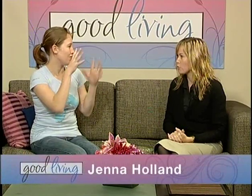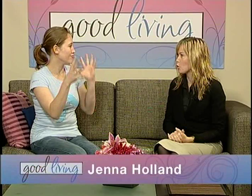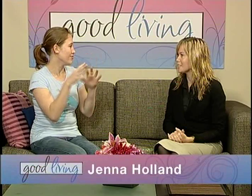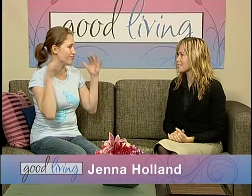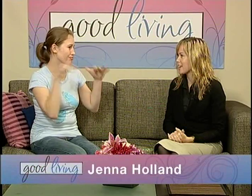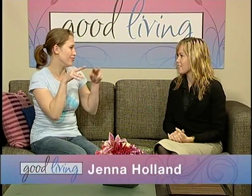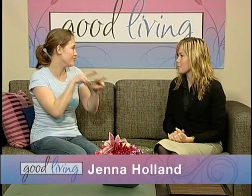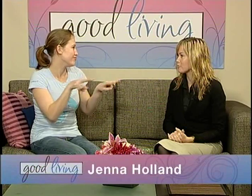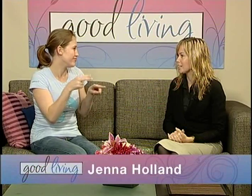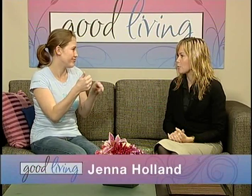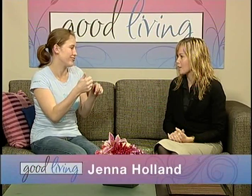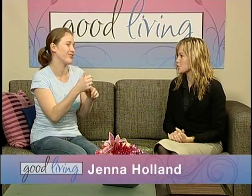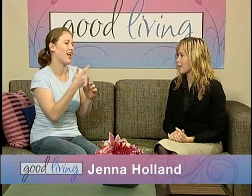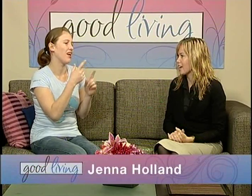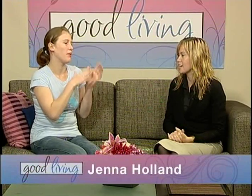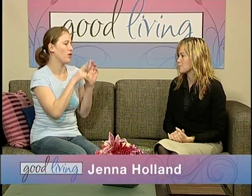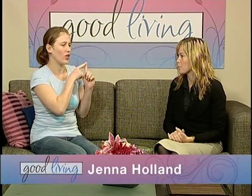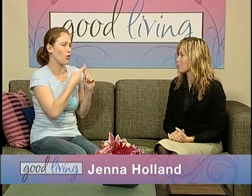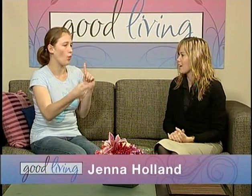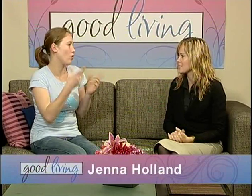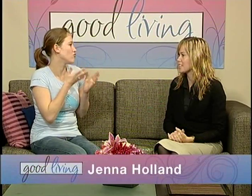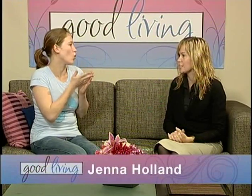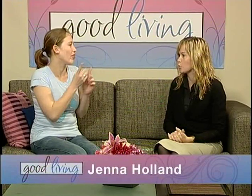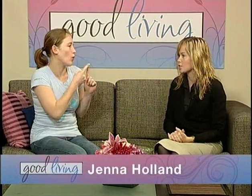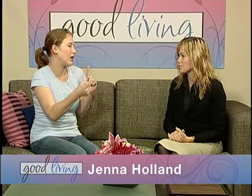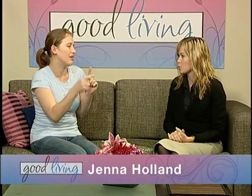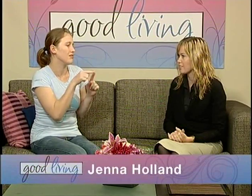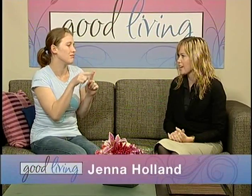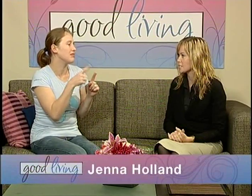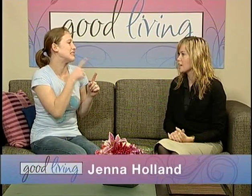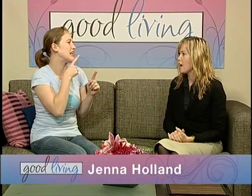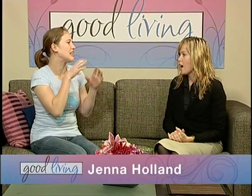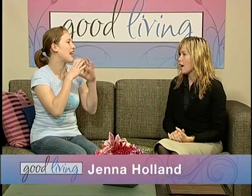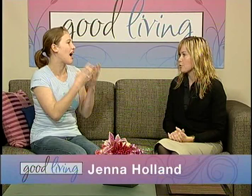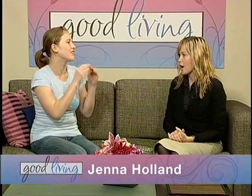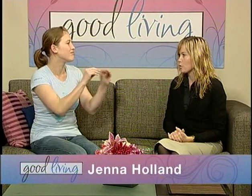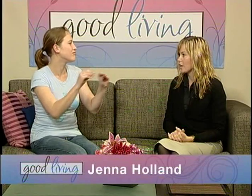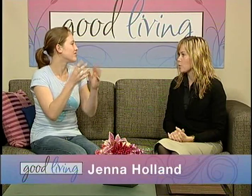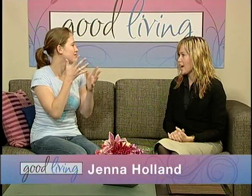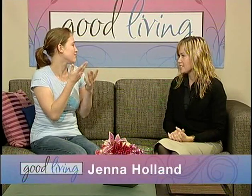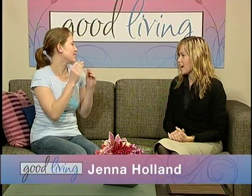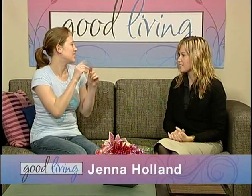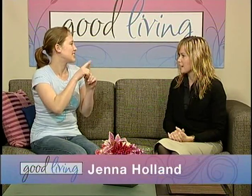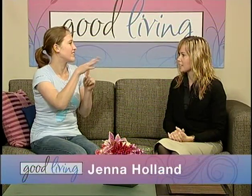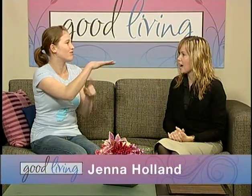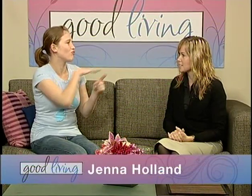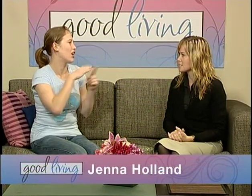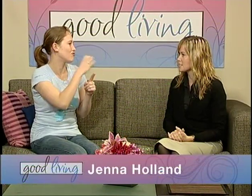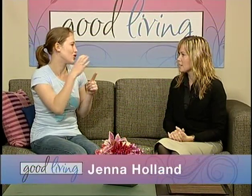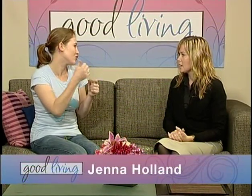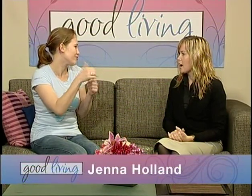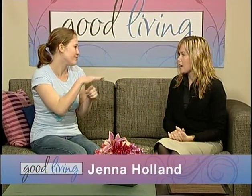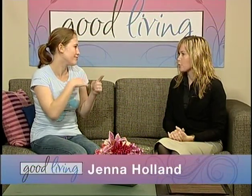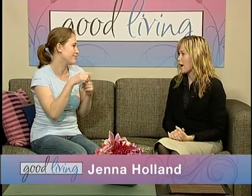singing performance, and that went really well. So we had some people out in the city to watch us doing that. Throughout the week we had taster